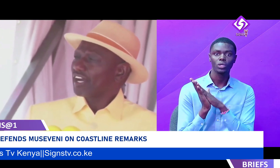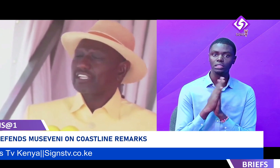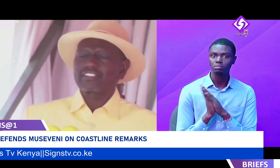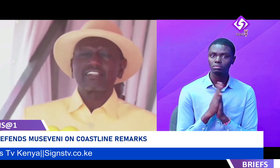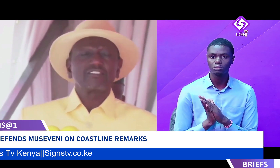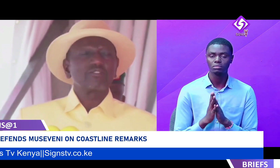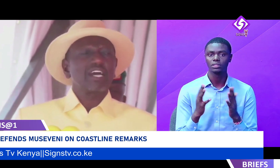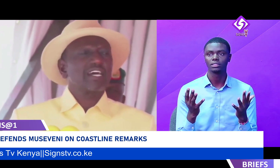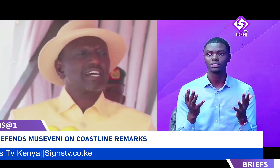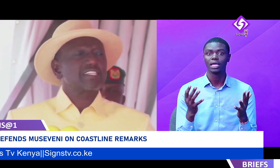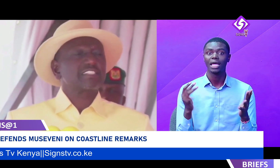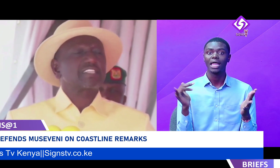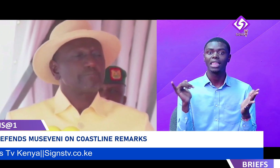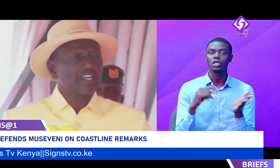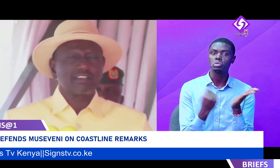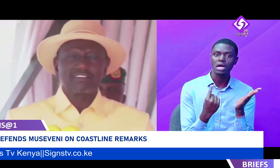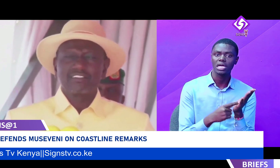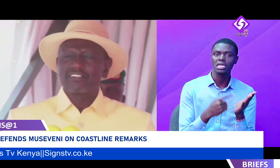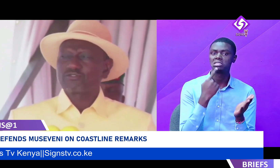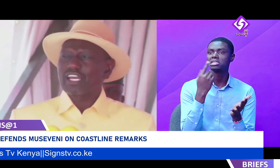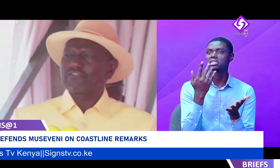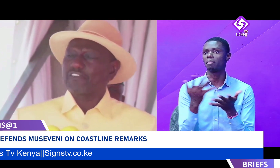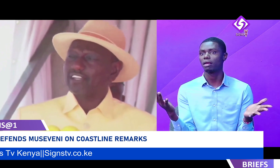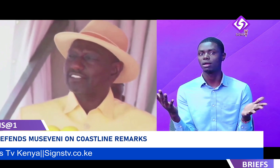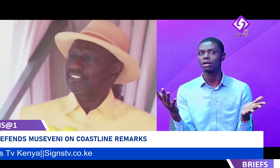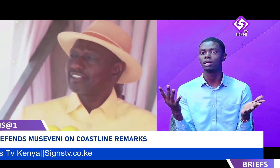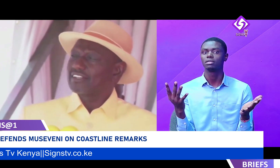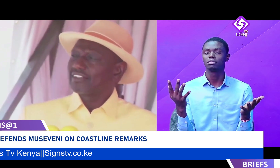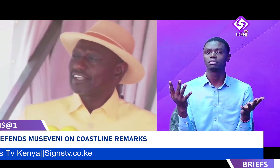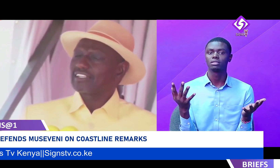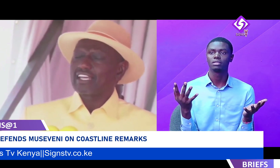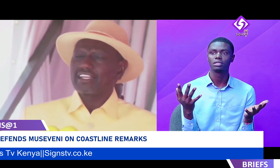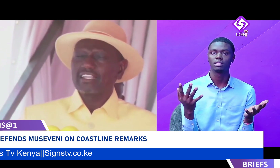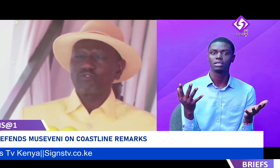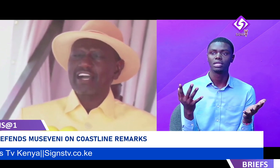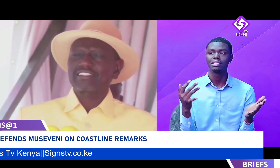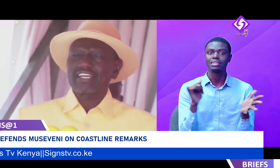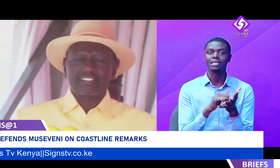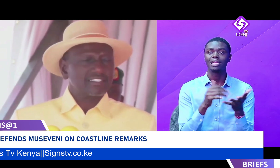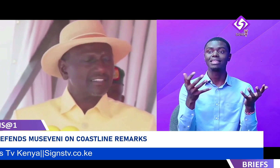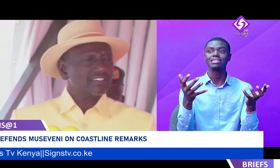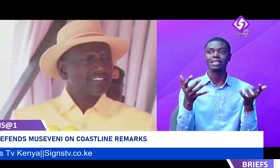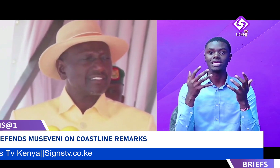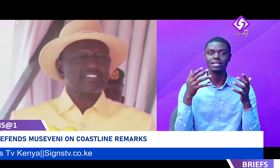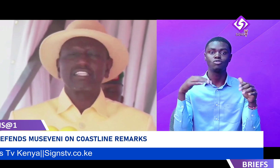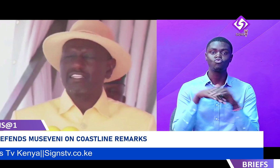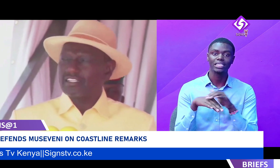that Uganda had said something to the effect that they need to access the